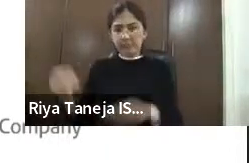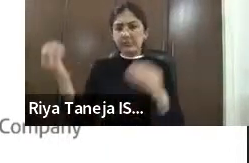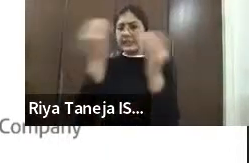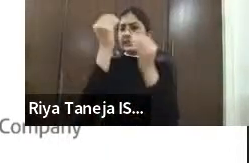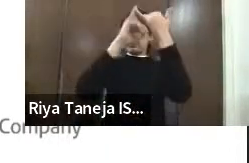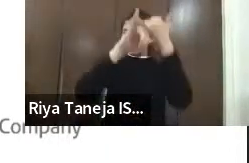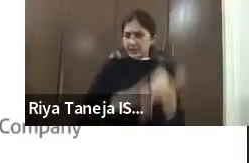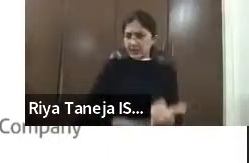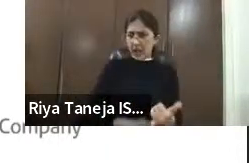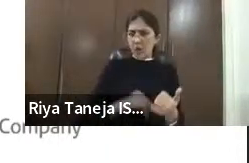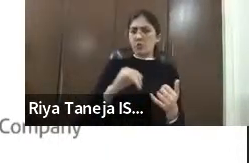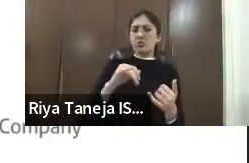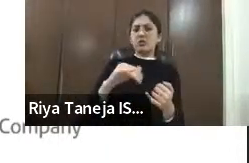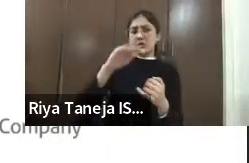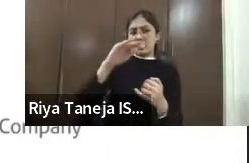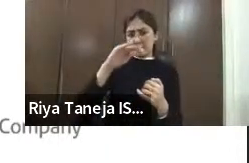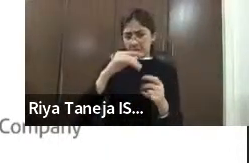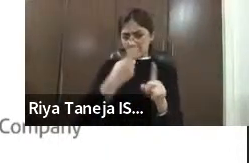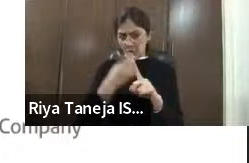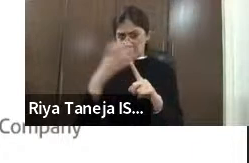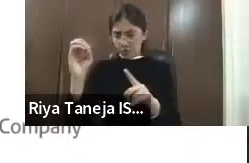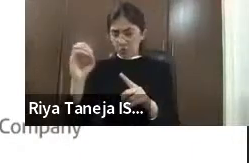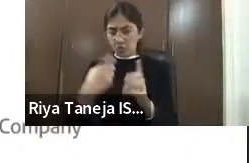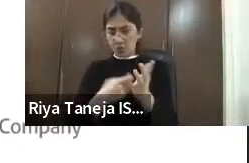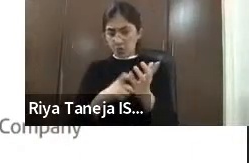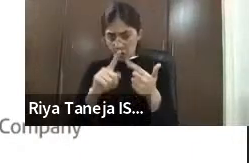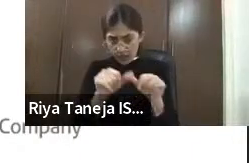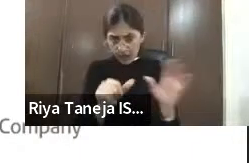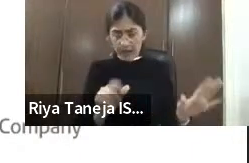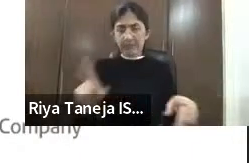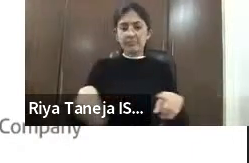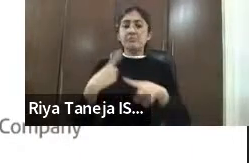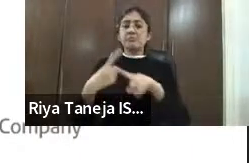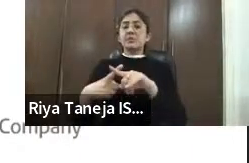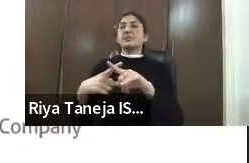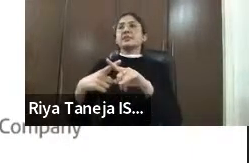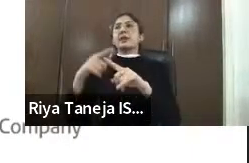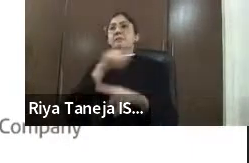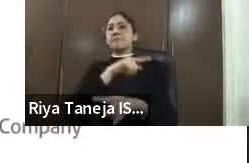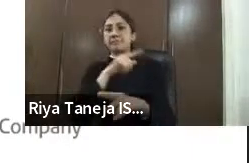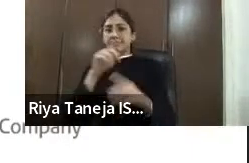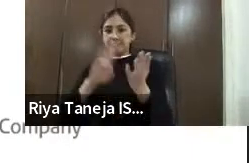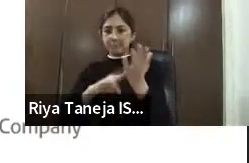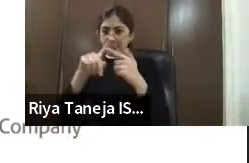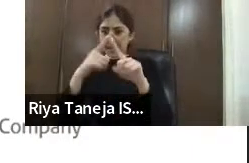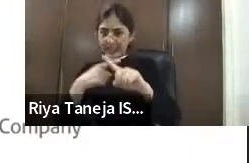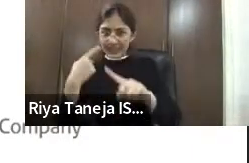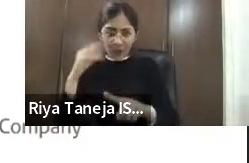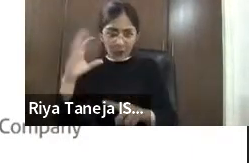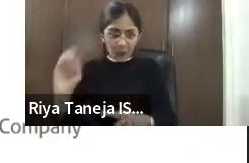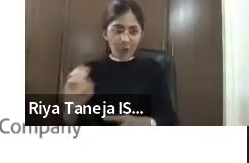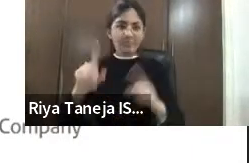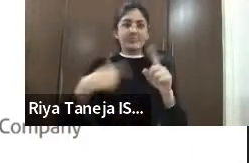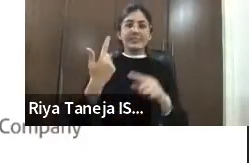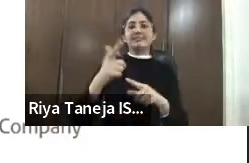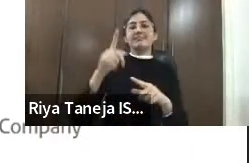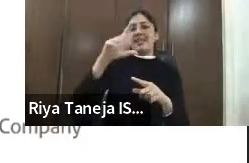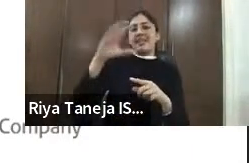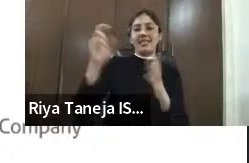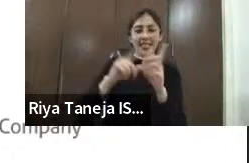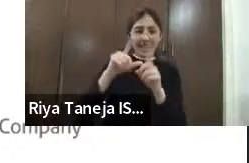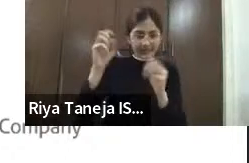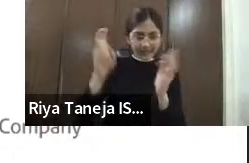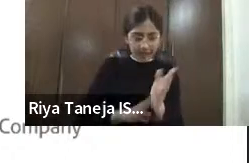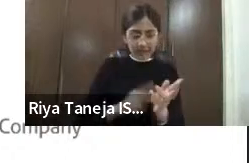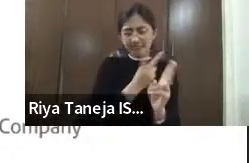Korea, IPC World Championships at Scotland, Mexico, and London, and sea swimming competitions of the